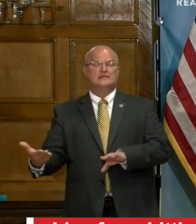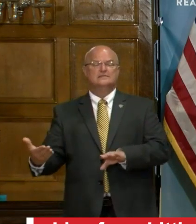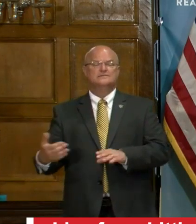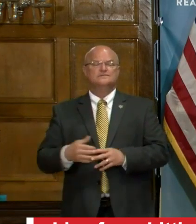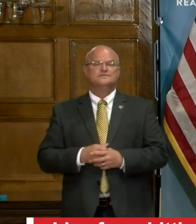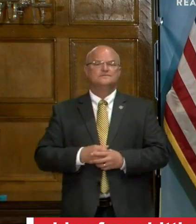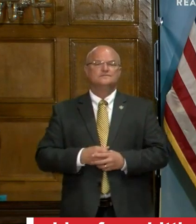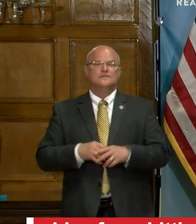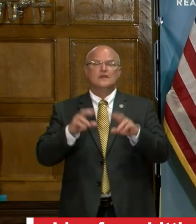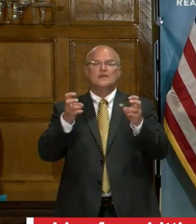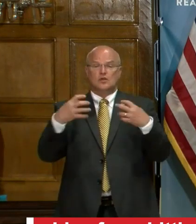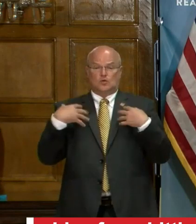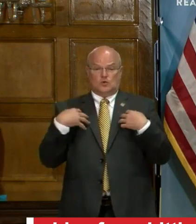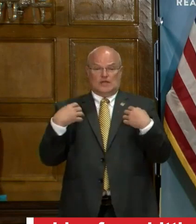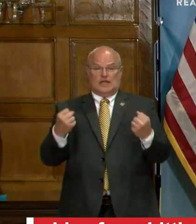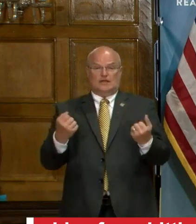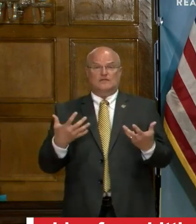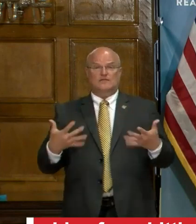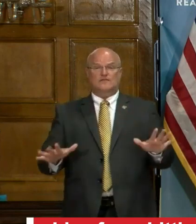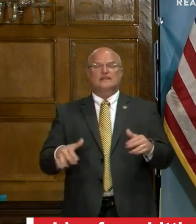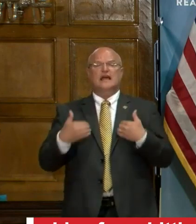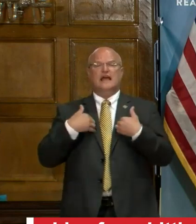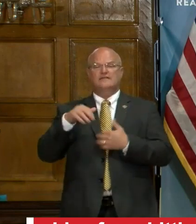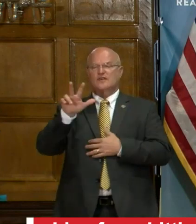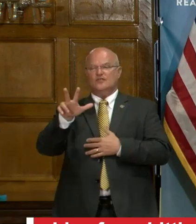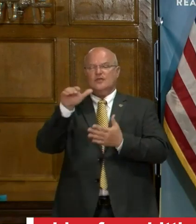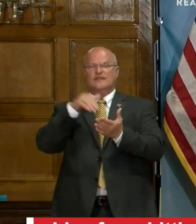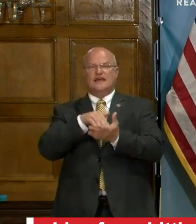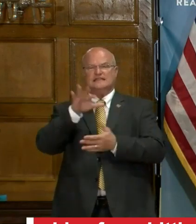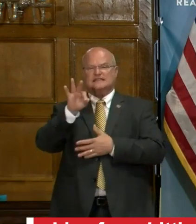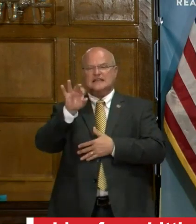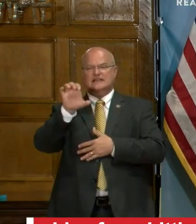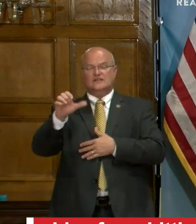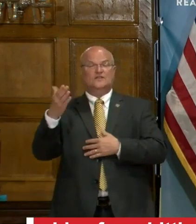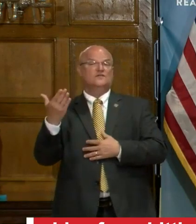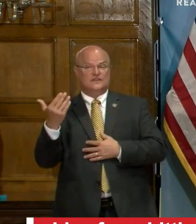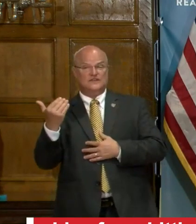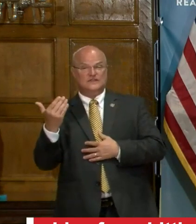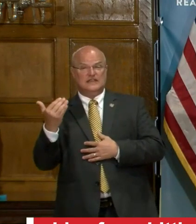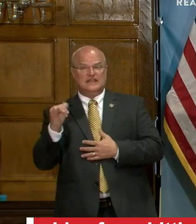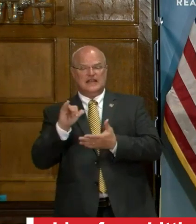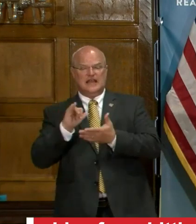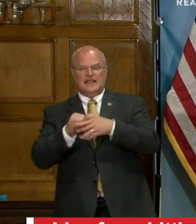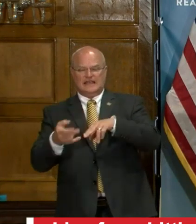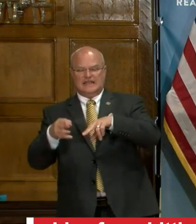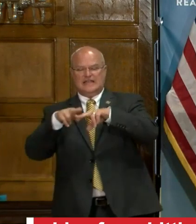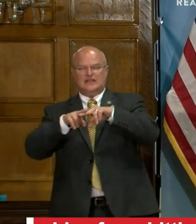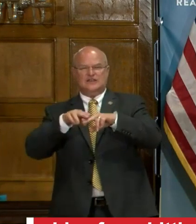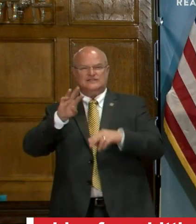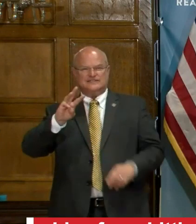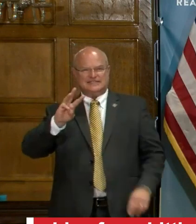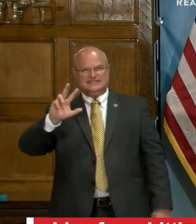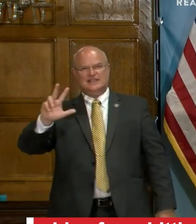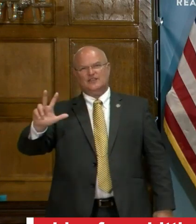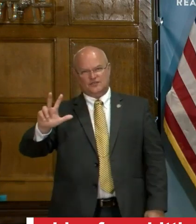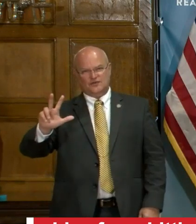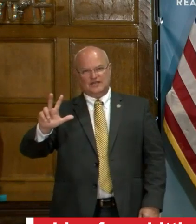We have, in terms of recovered, we have 3,915, and that's an increase of